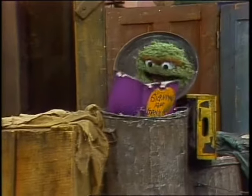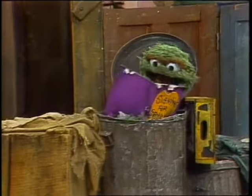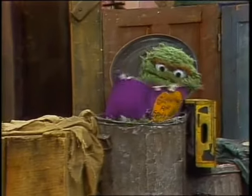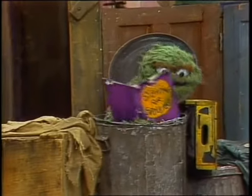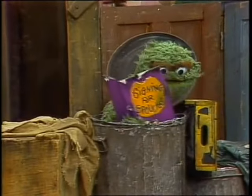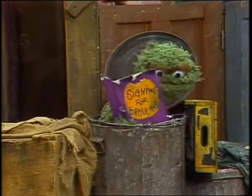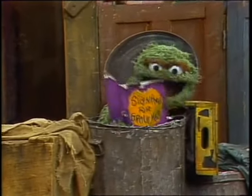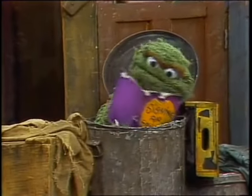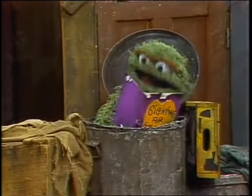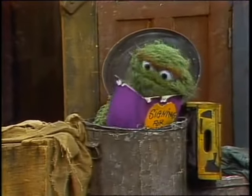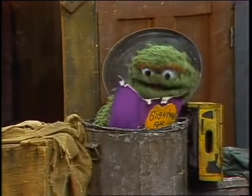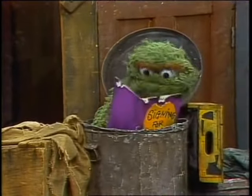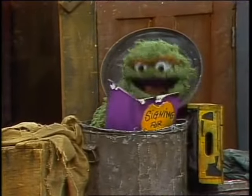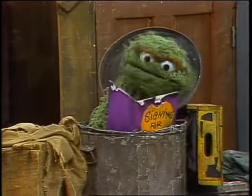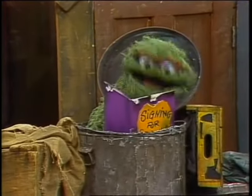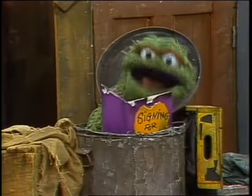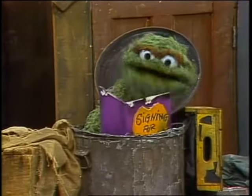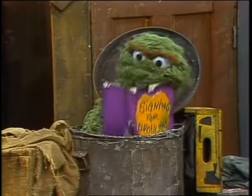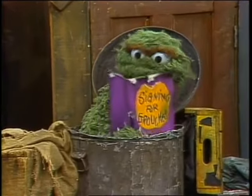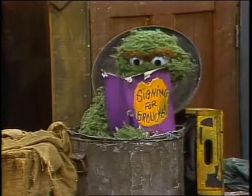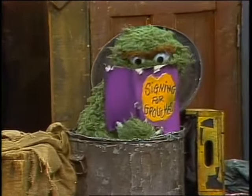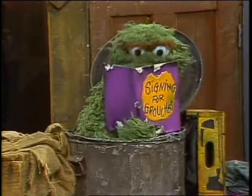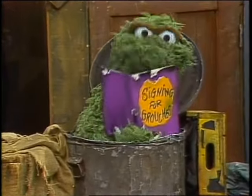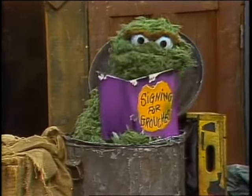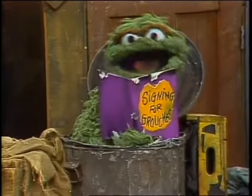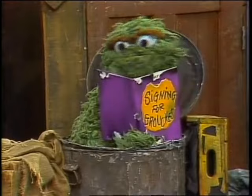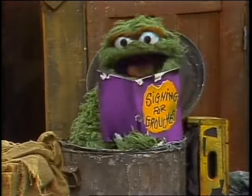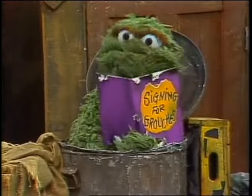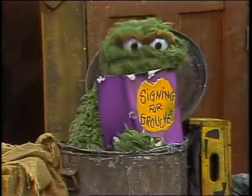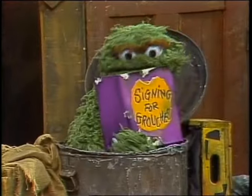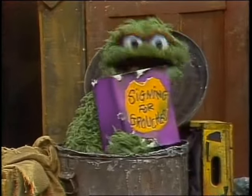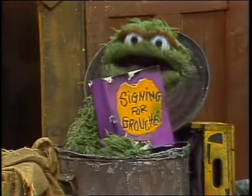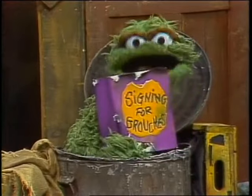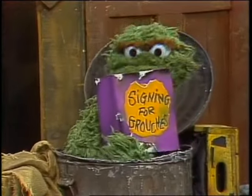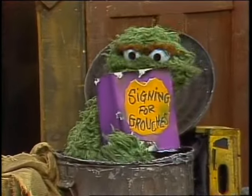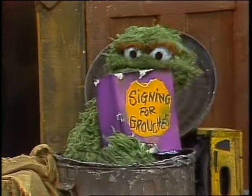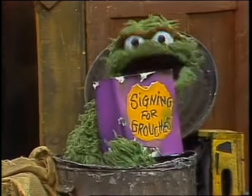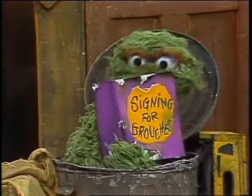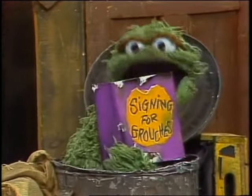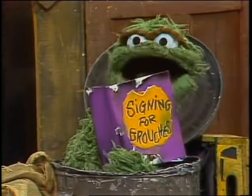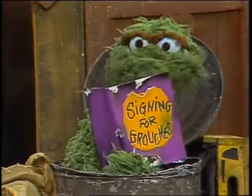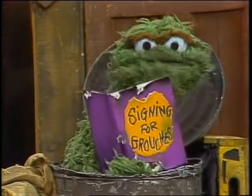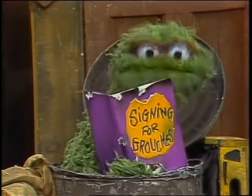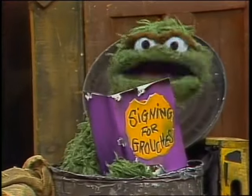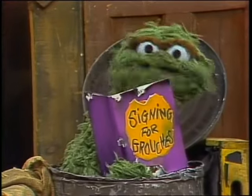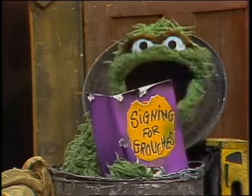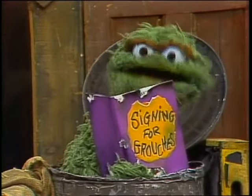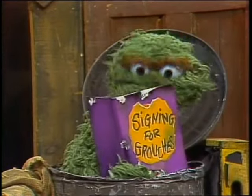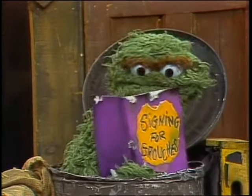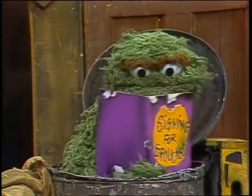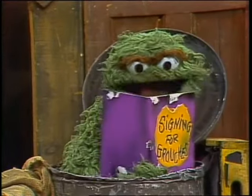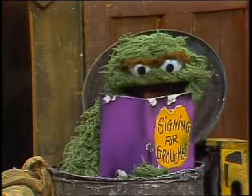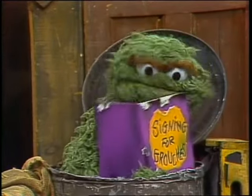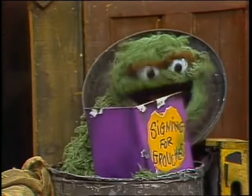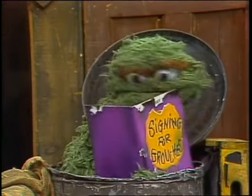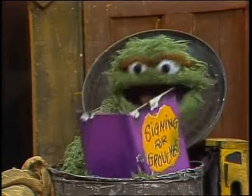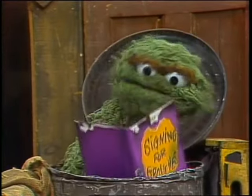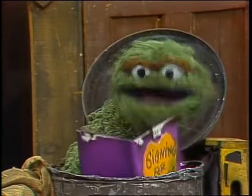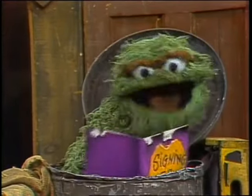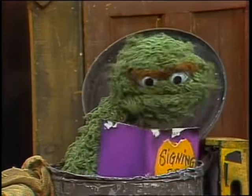Oh, Oscar, you found a good book this time. Hey, look at this. It's called Signing for Grouches. Yeah, I've learned a lot of neat